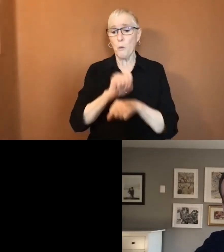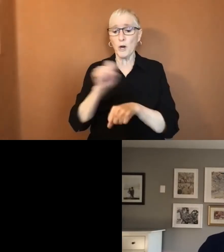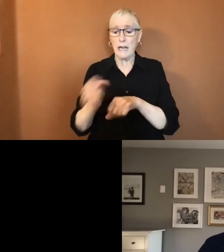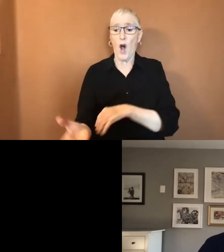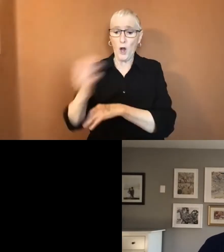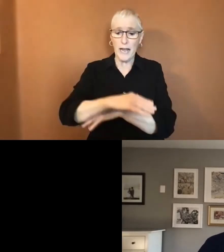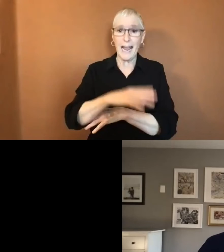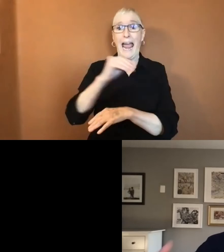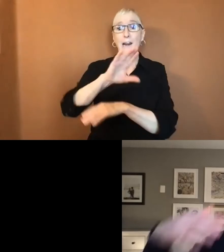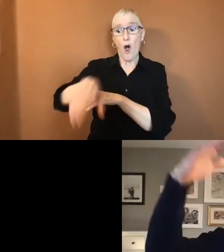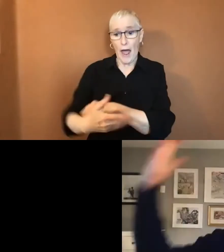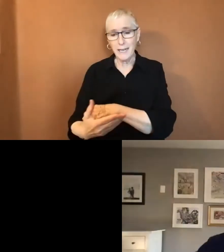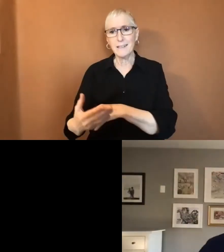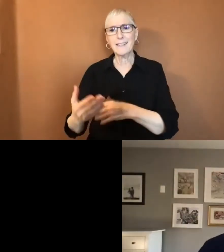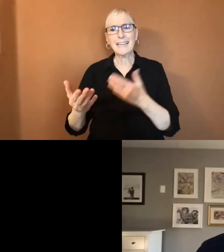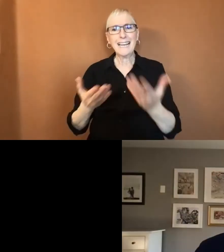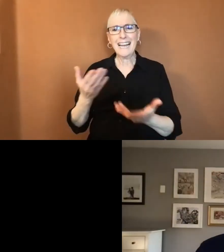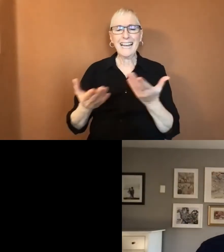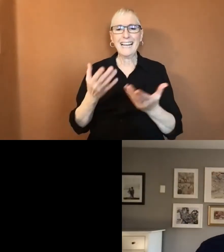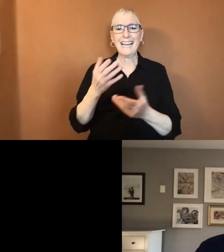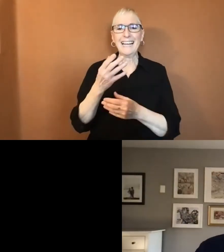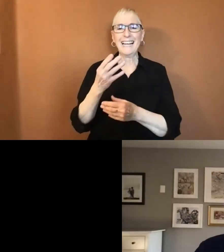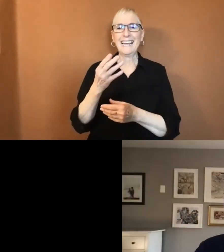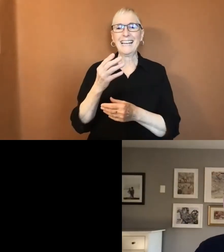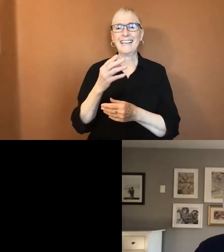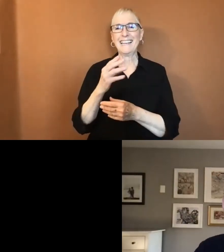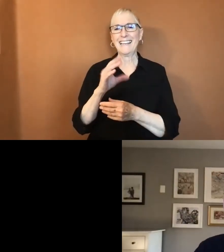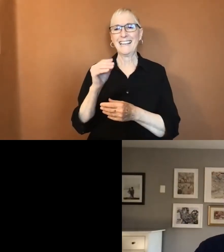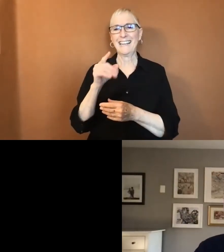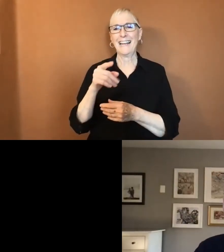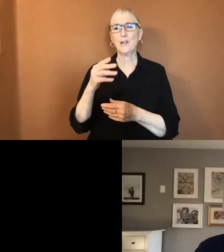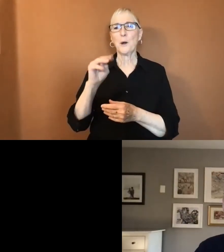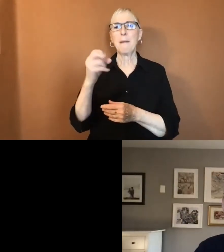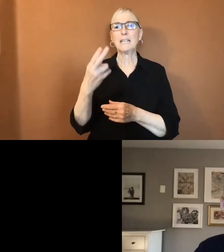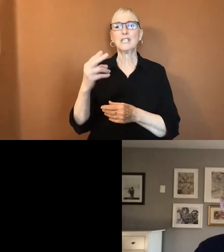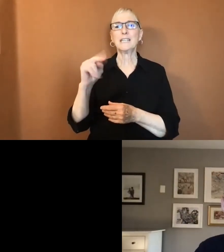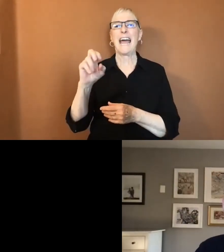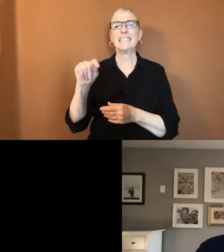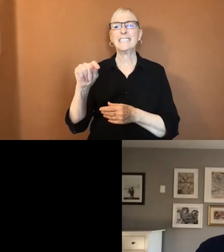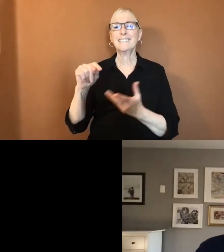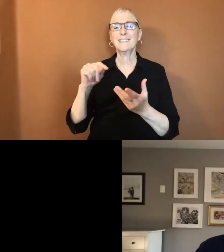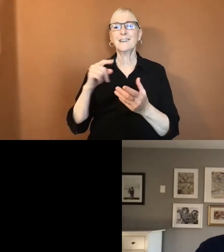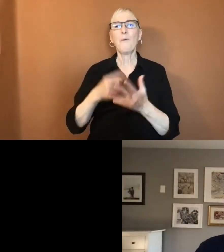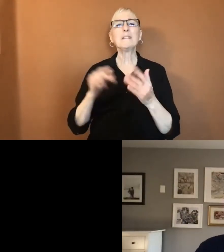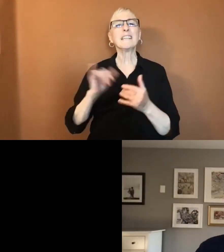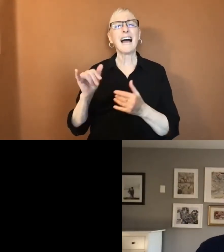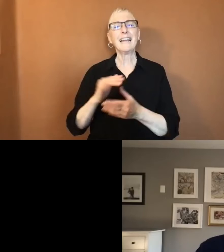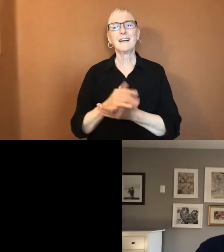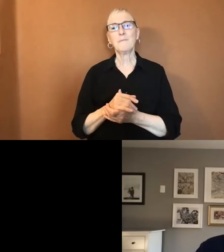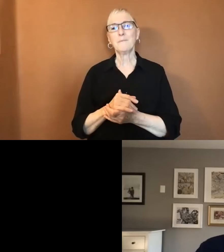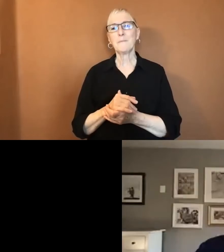and then working all night too, and in your mesh net. But what's it like?